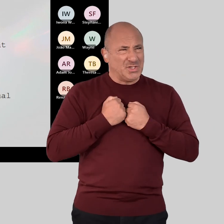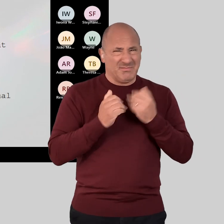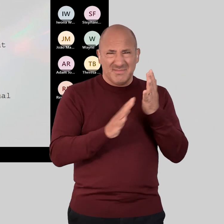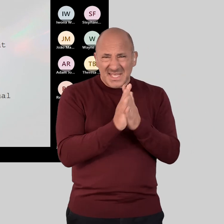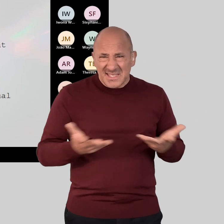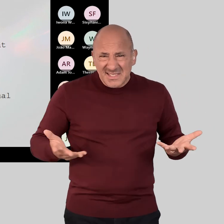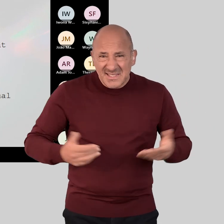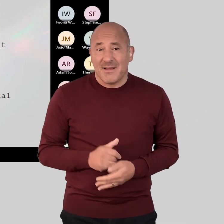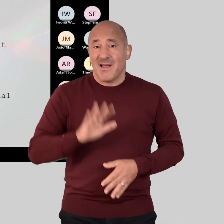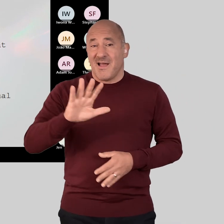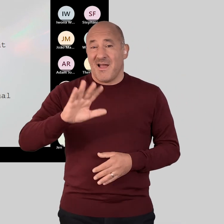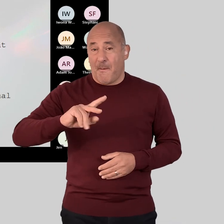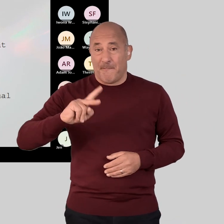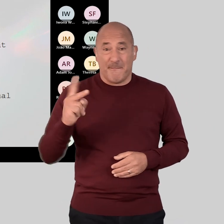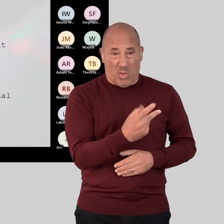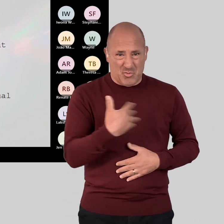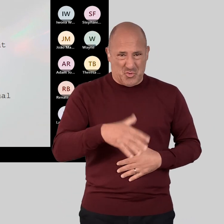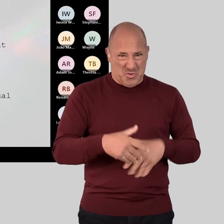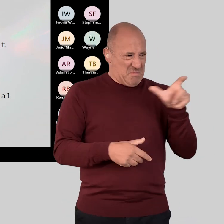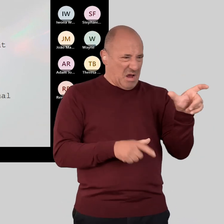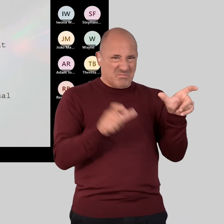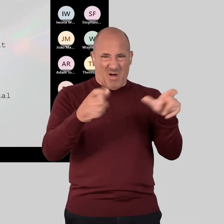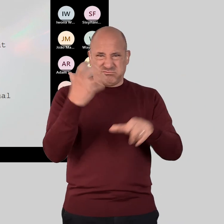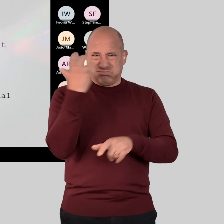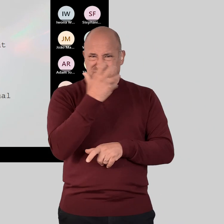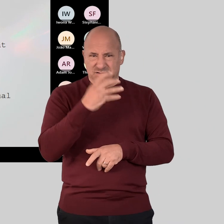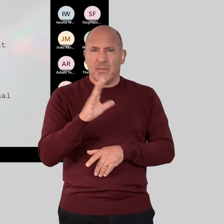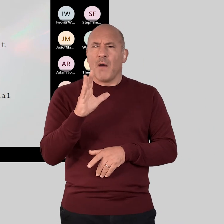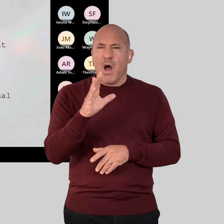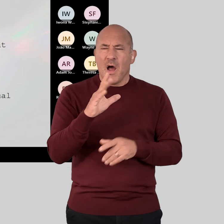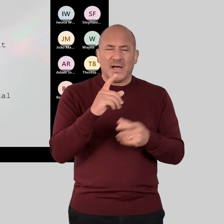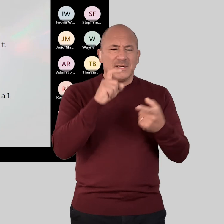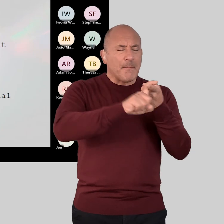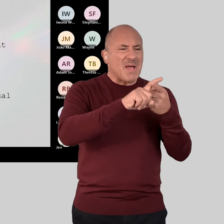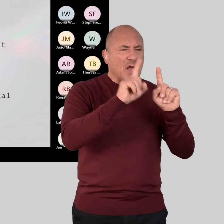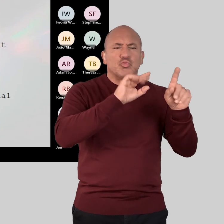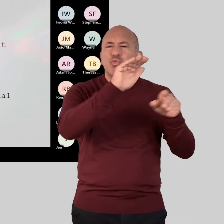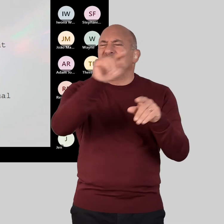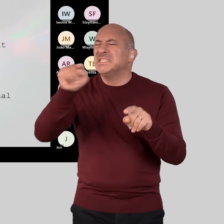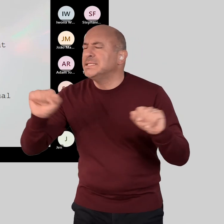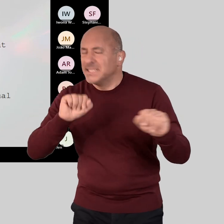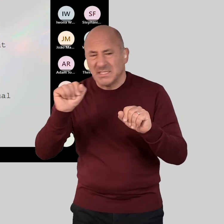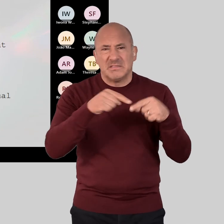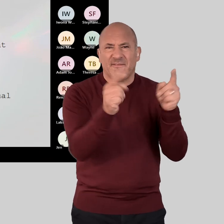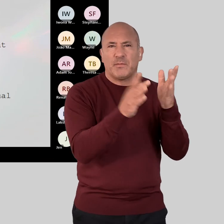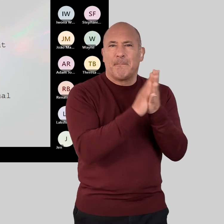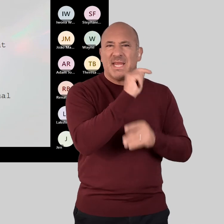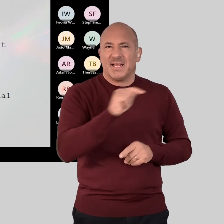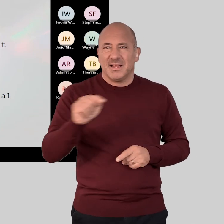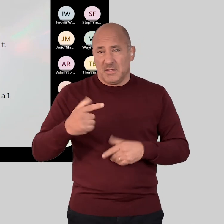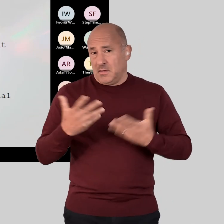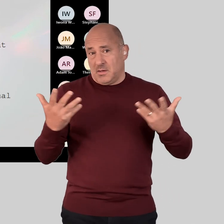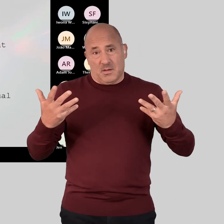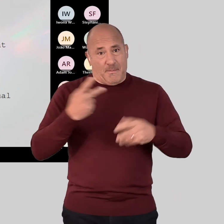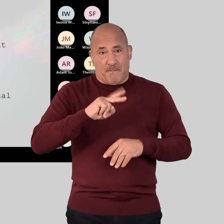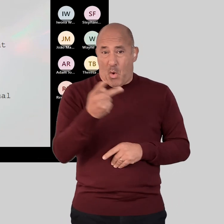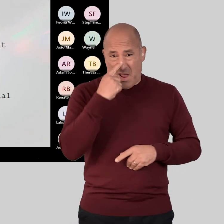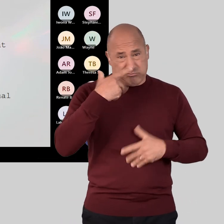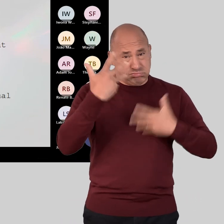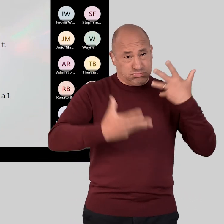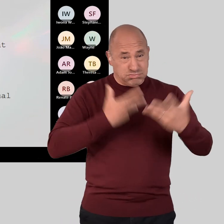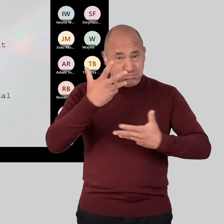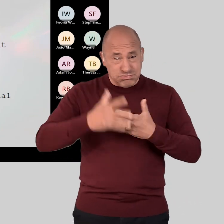So what do we mean by ontology and ownership? Well, they're both quite big terms that seem to mean slightly different things in different contexts, and